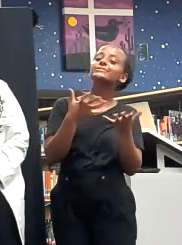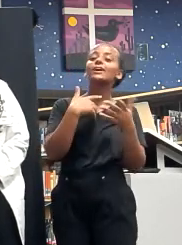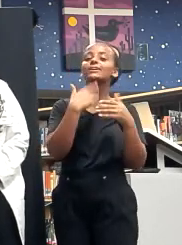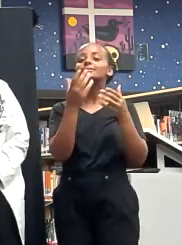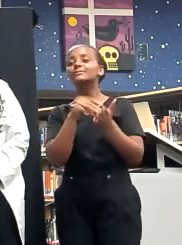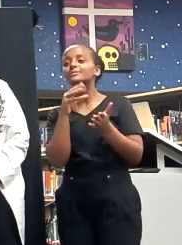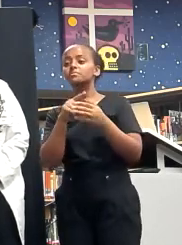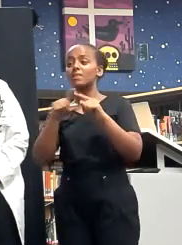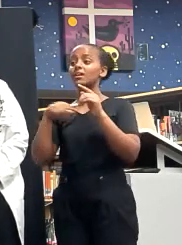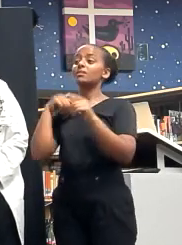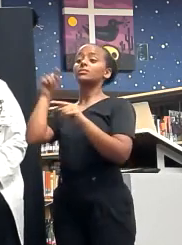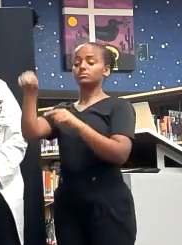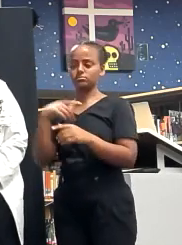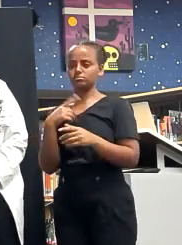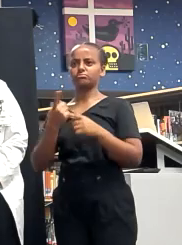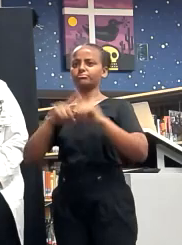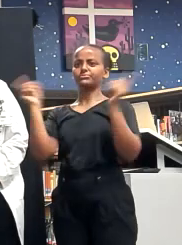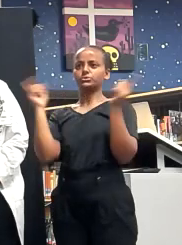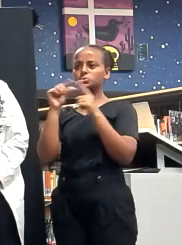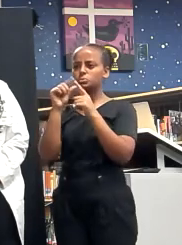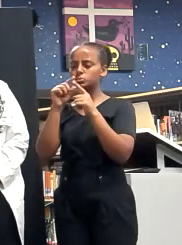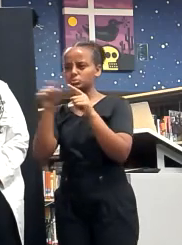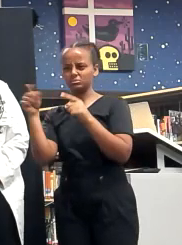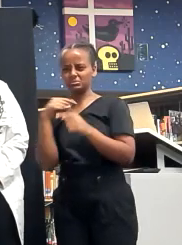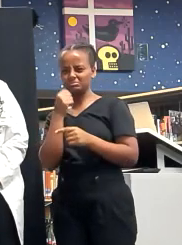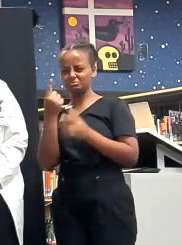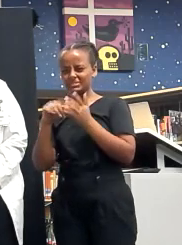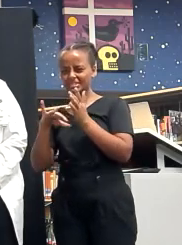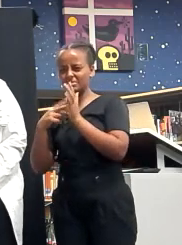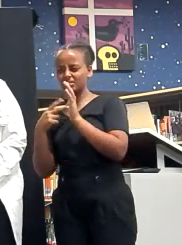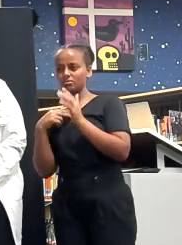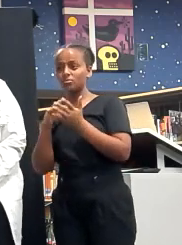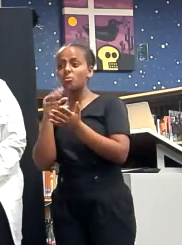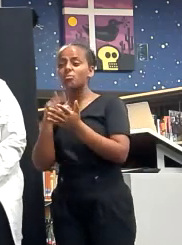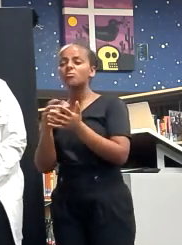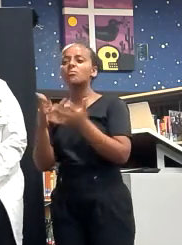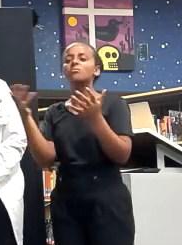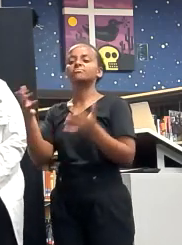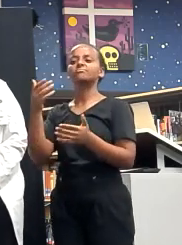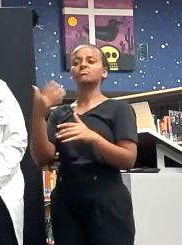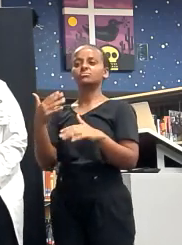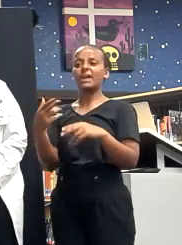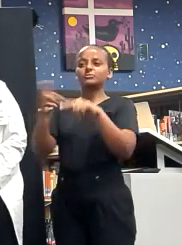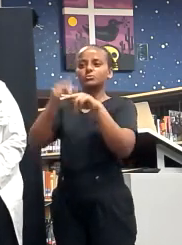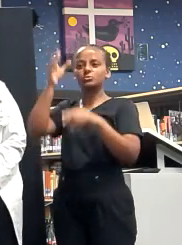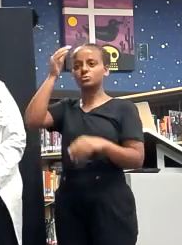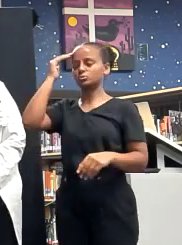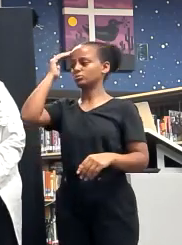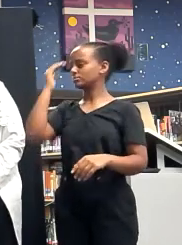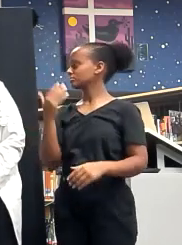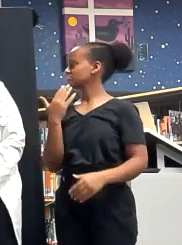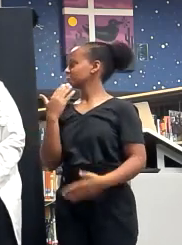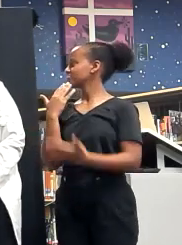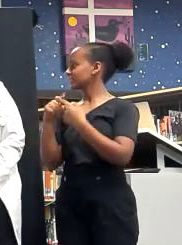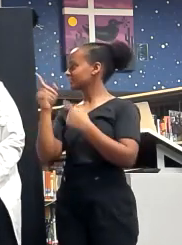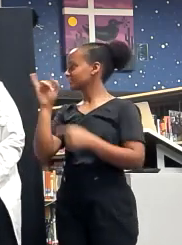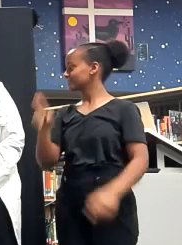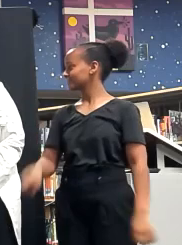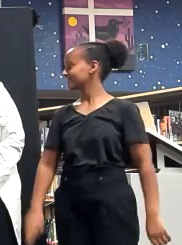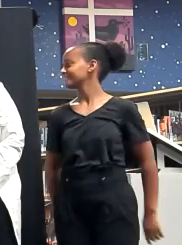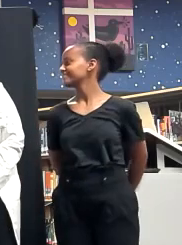cool. Being newer here and learning sign language, about 6 years ago, in English even